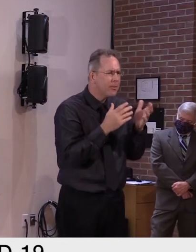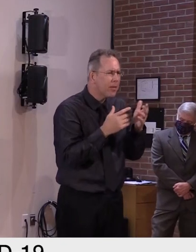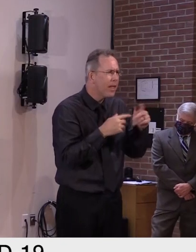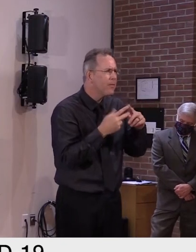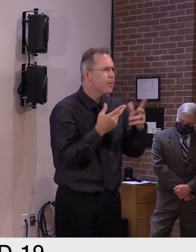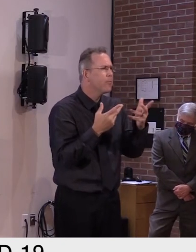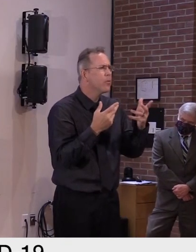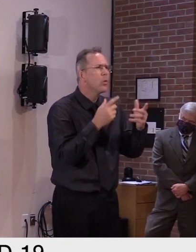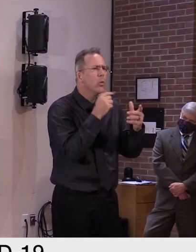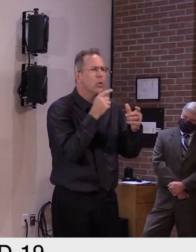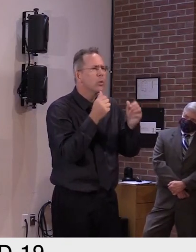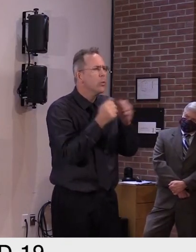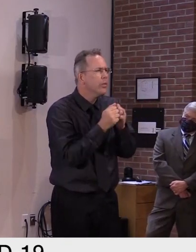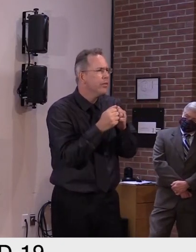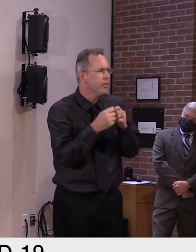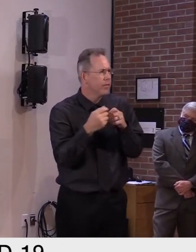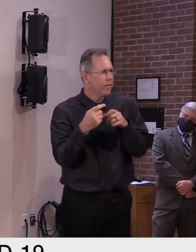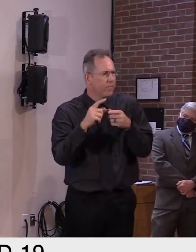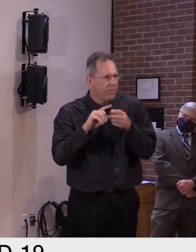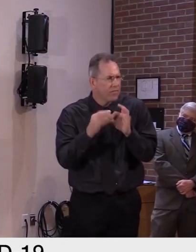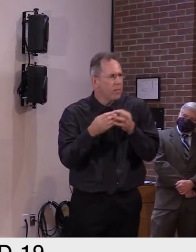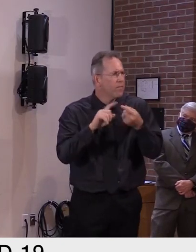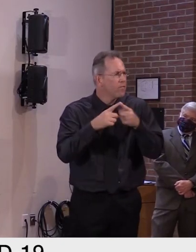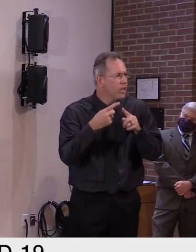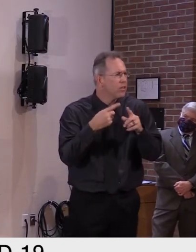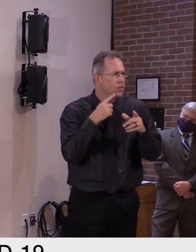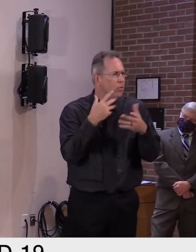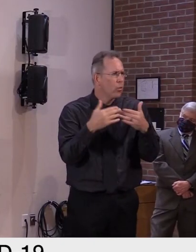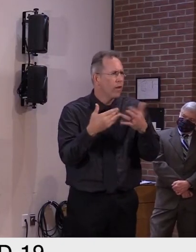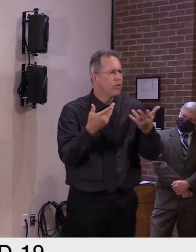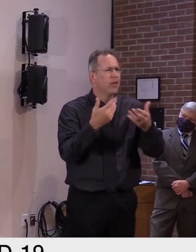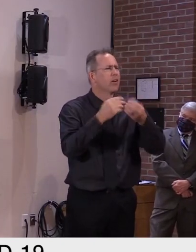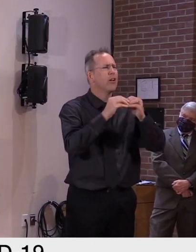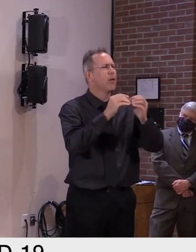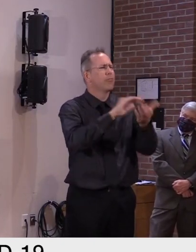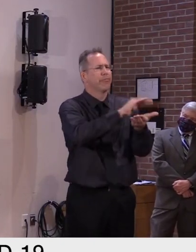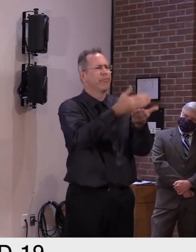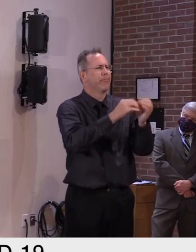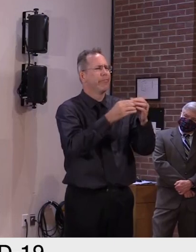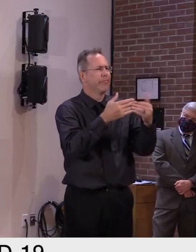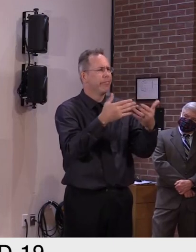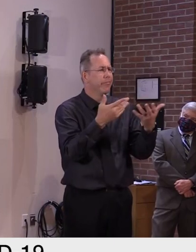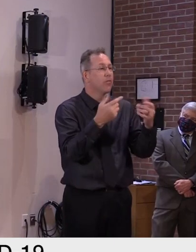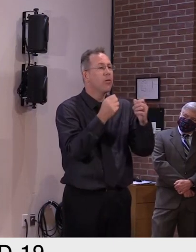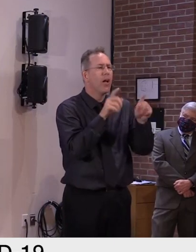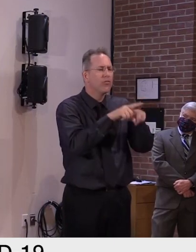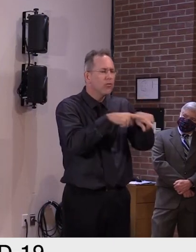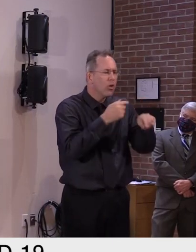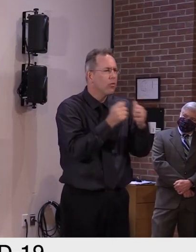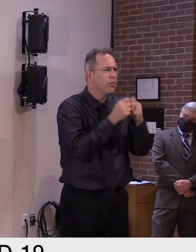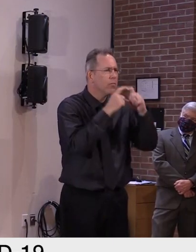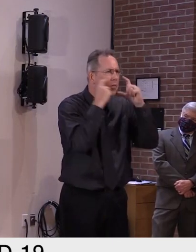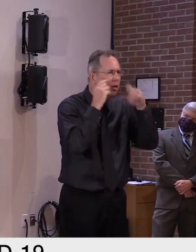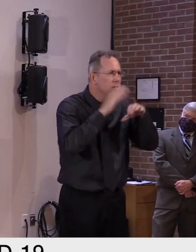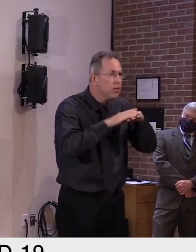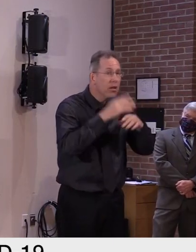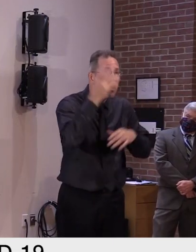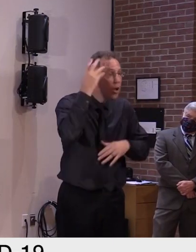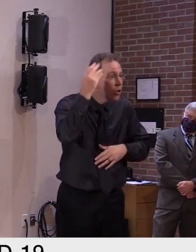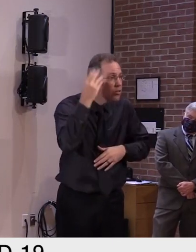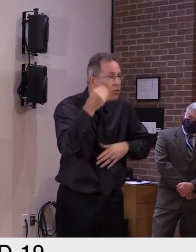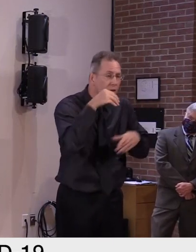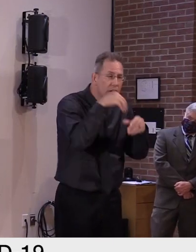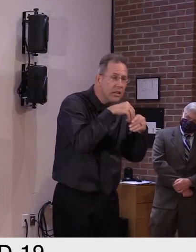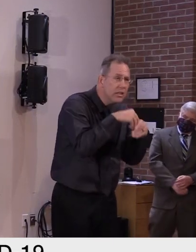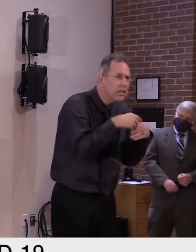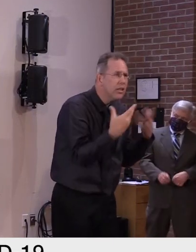in a crowded indoor space. So it's hard to really put a number on things, unfortunately, but I